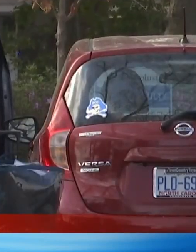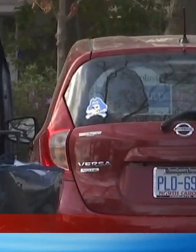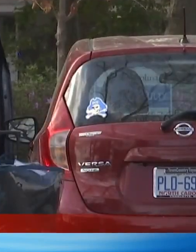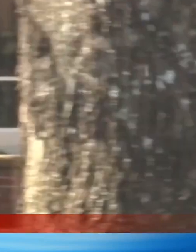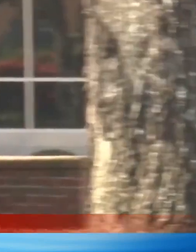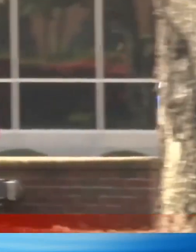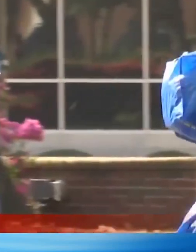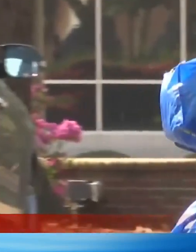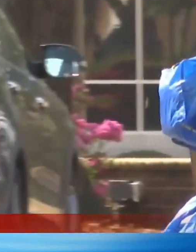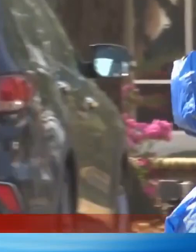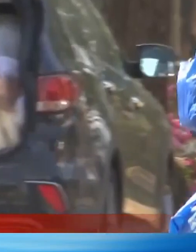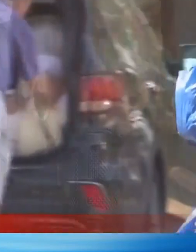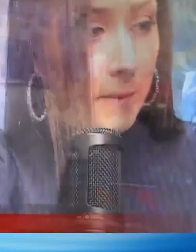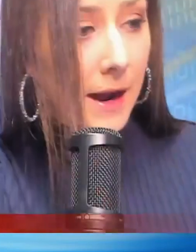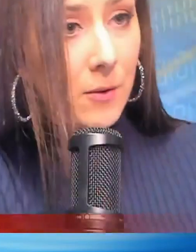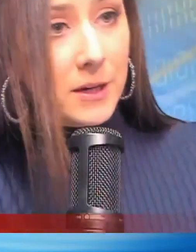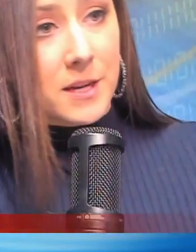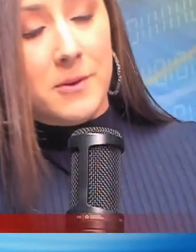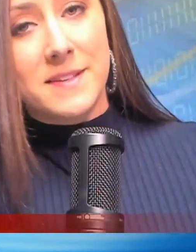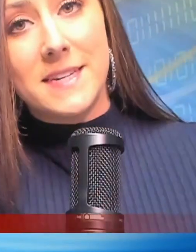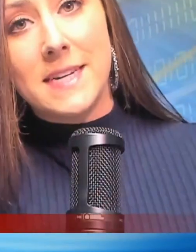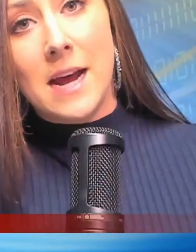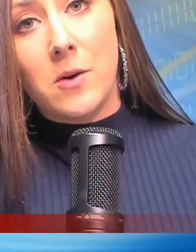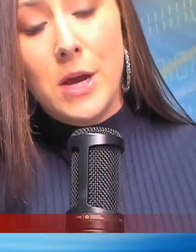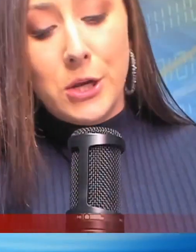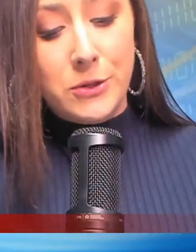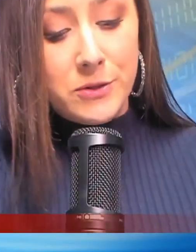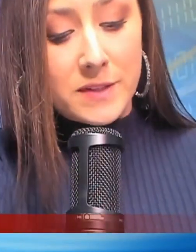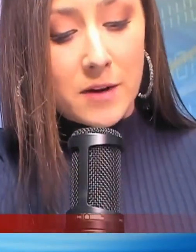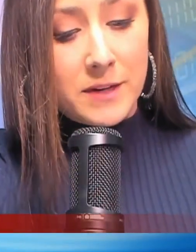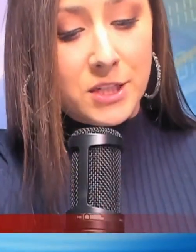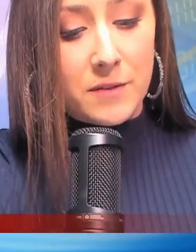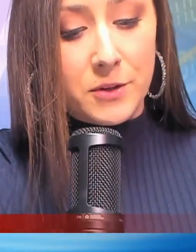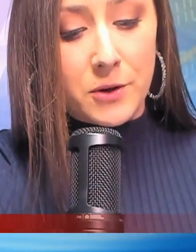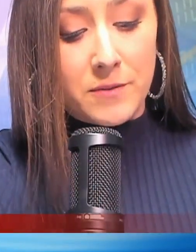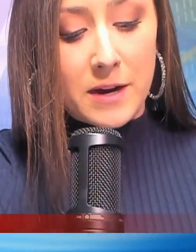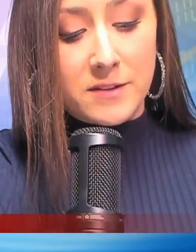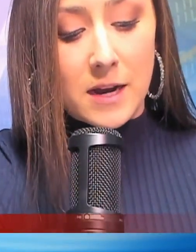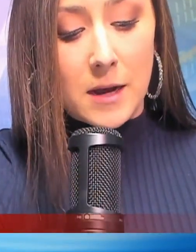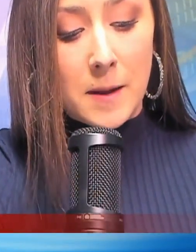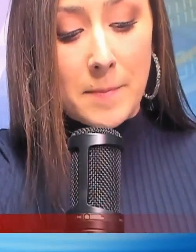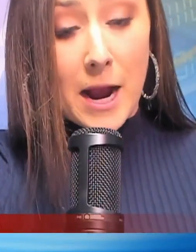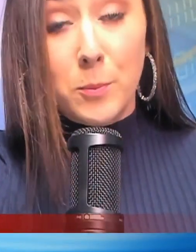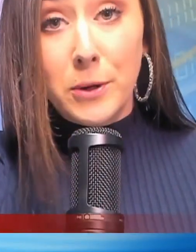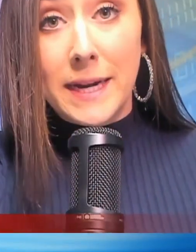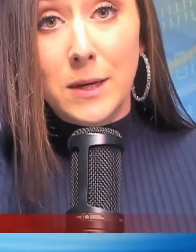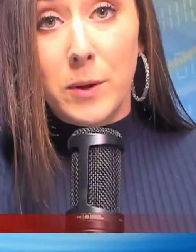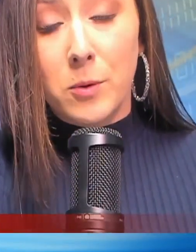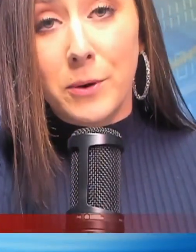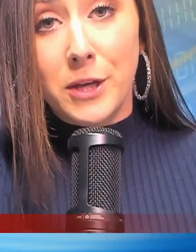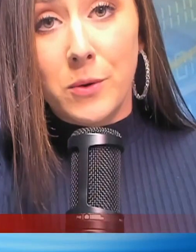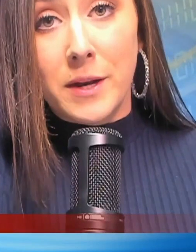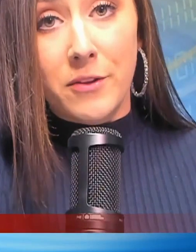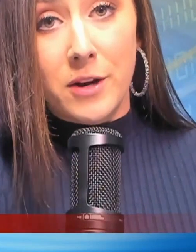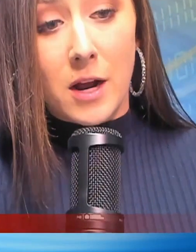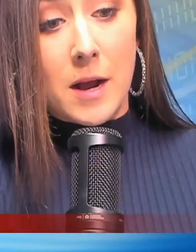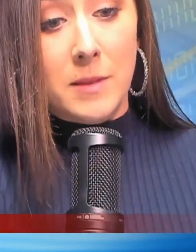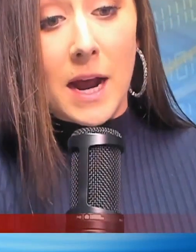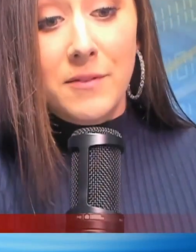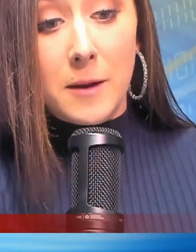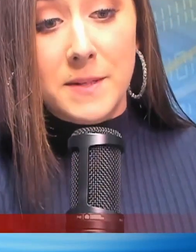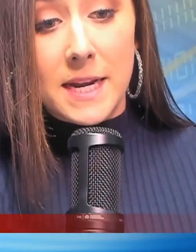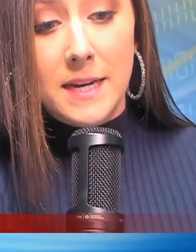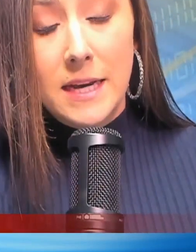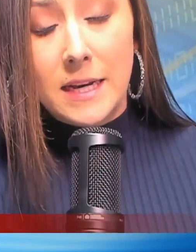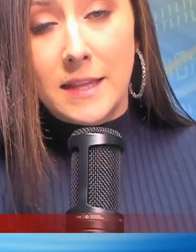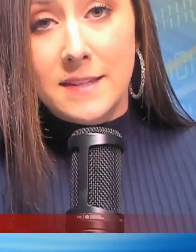So that will just about wrap up our WNCT Now news coverage of the coronavirus outbreak. We will bring you another